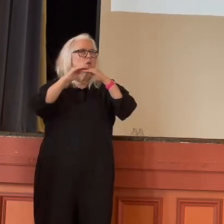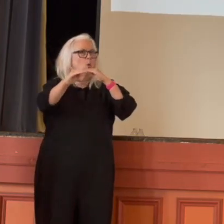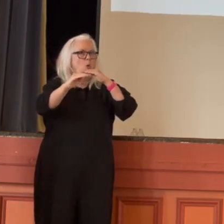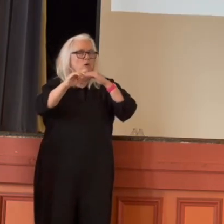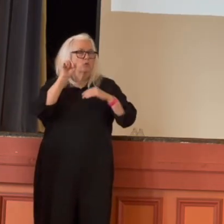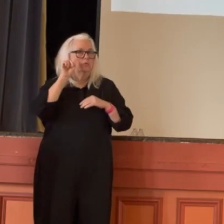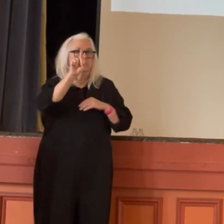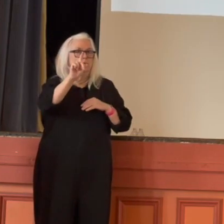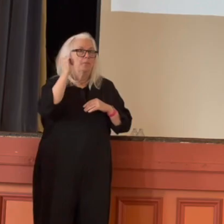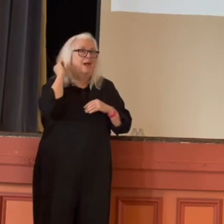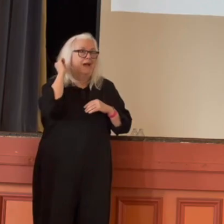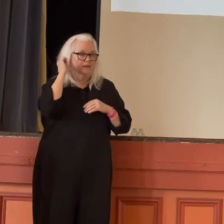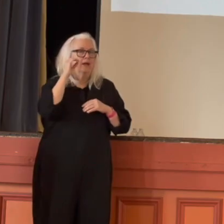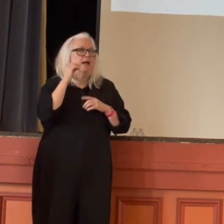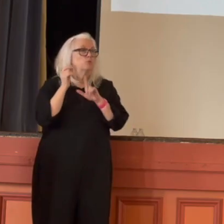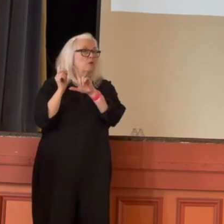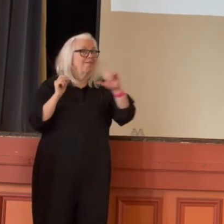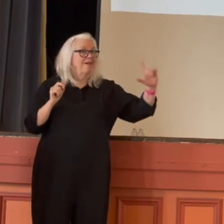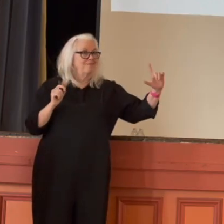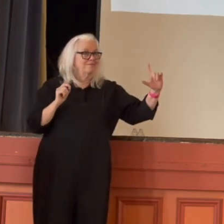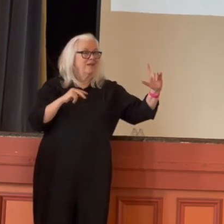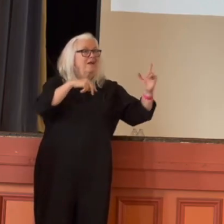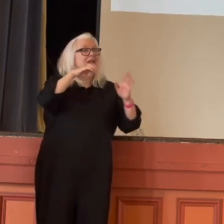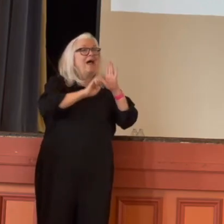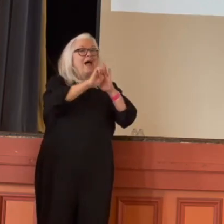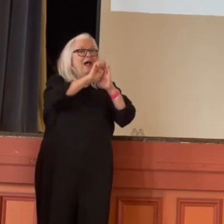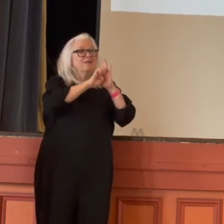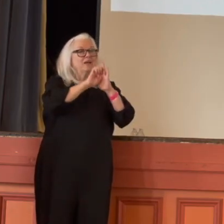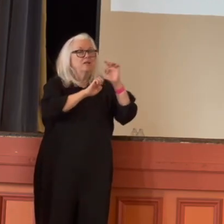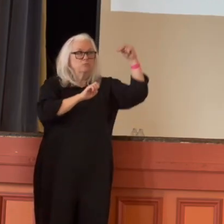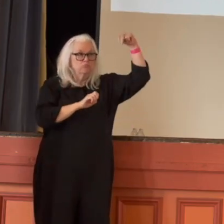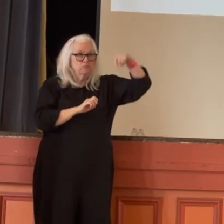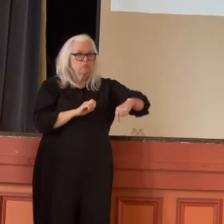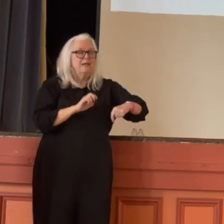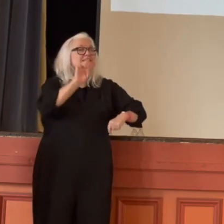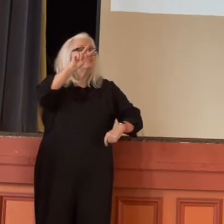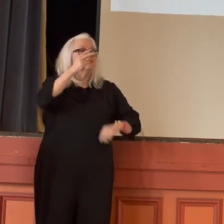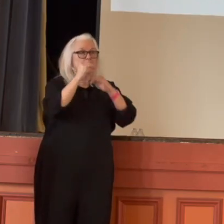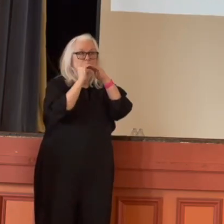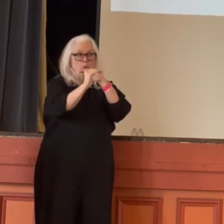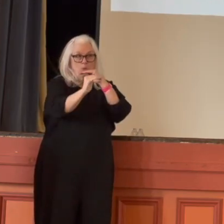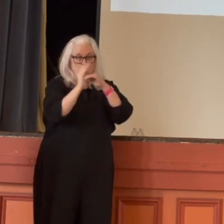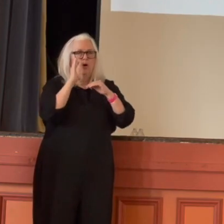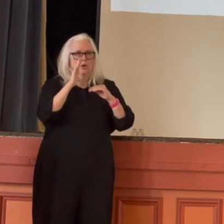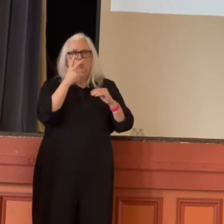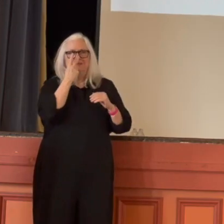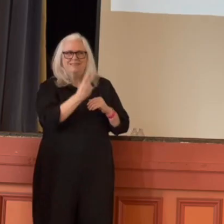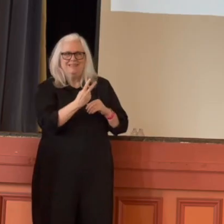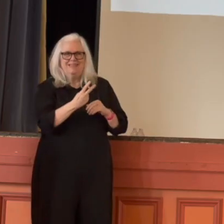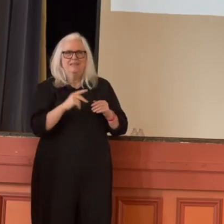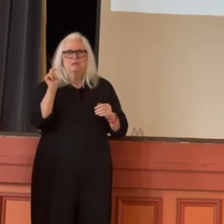back and to your left and get on the elevator and go to the second floor, there you will find the